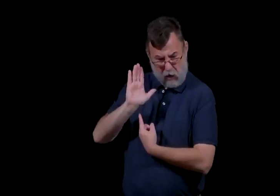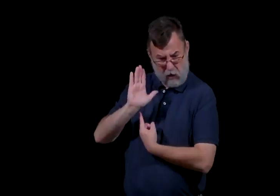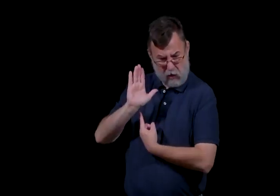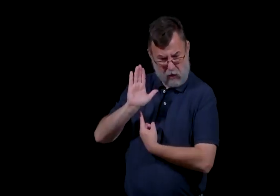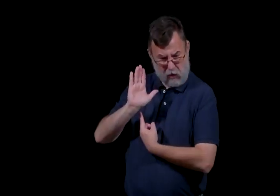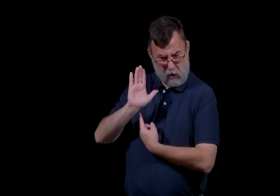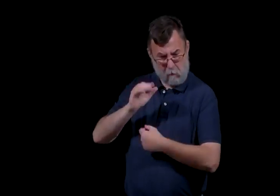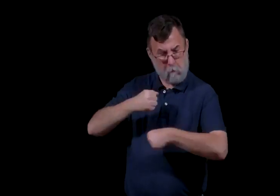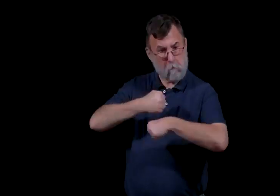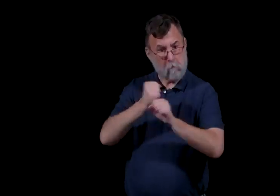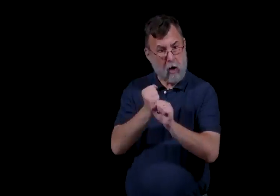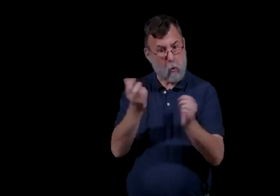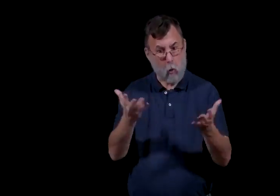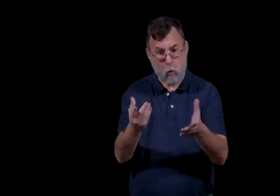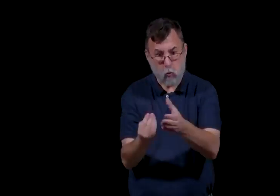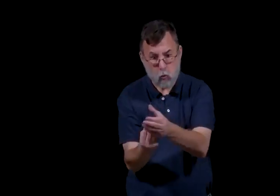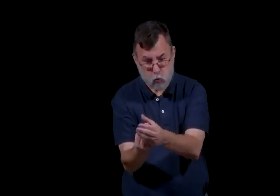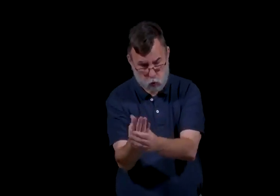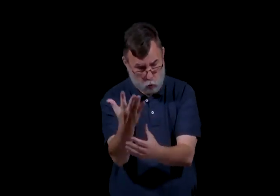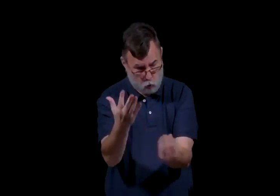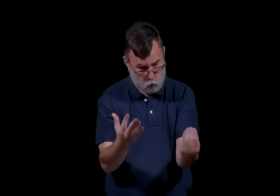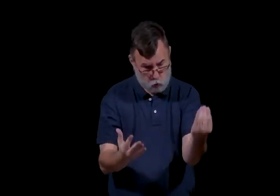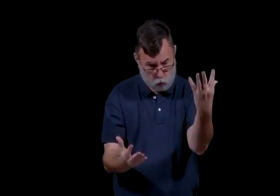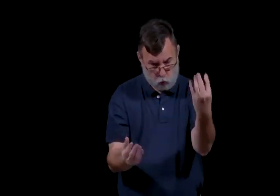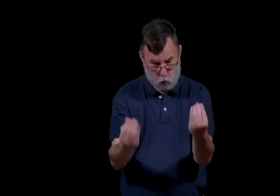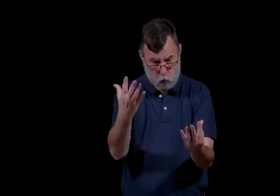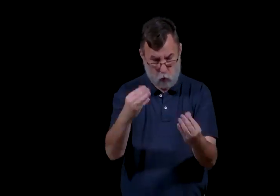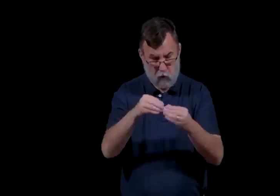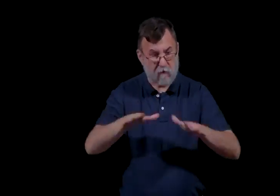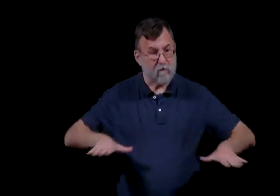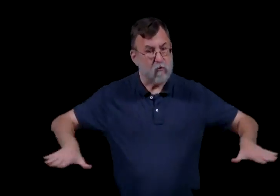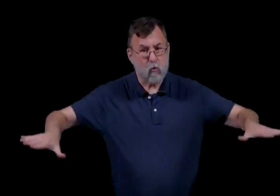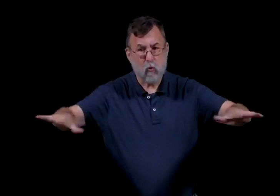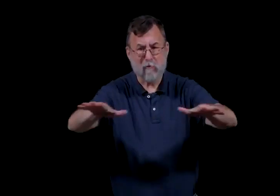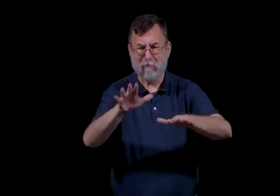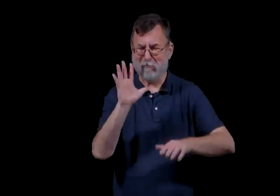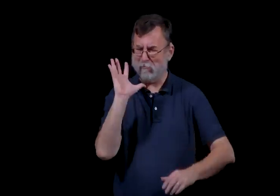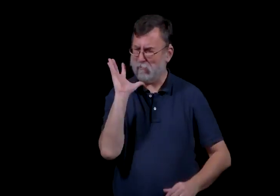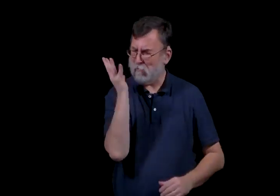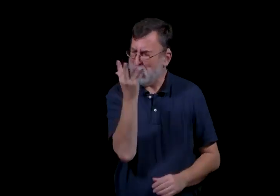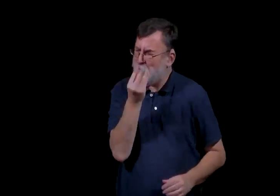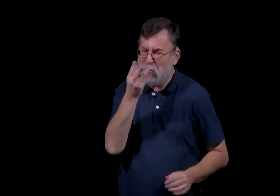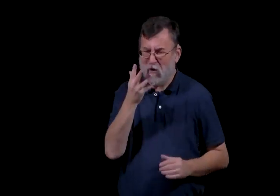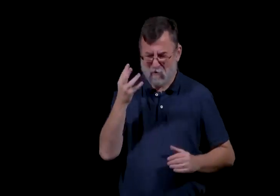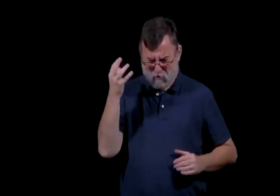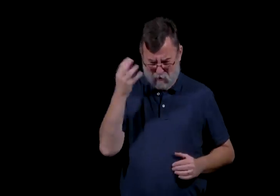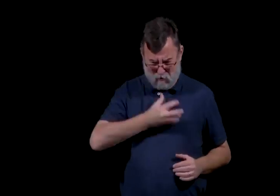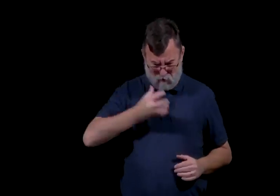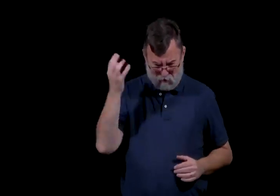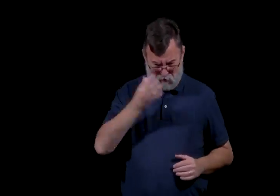So if God makes what grows there in the field so beautiful,